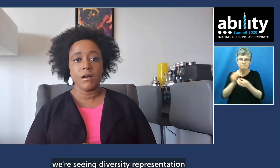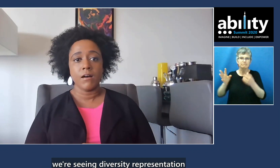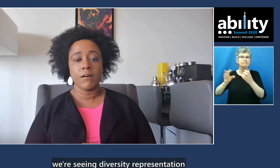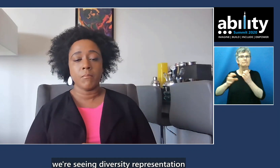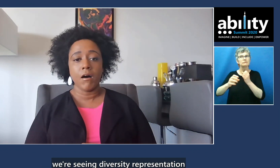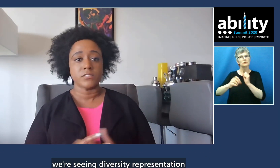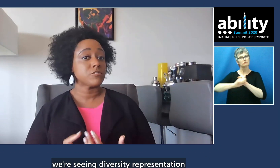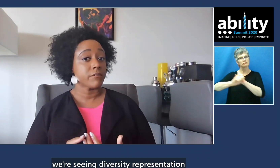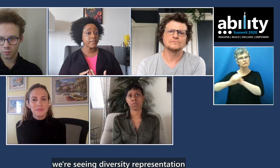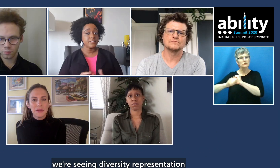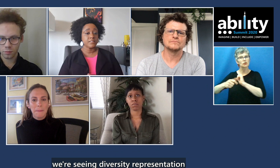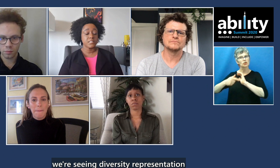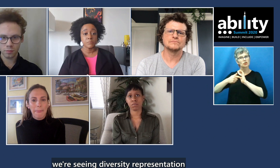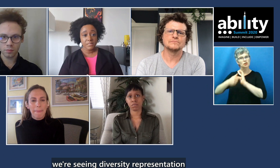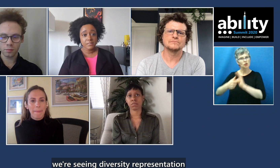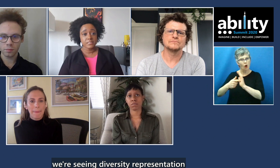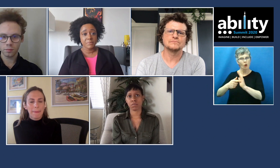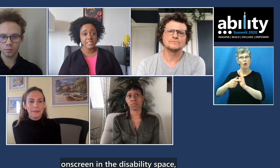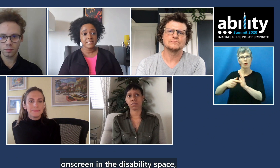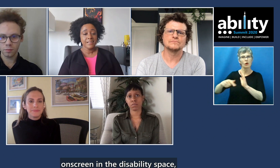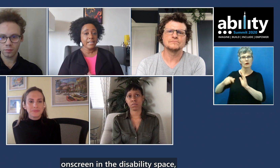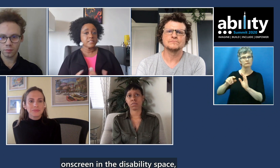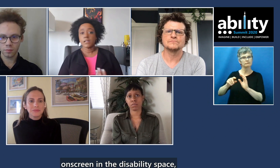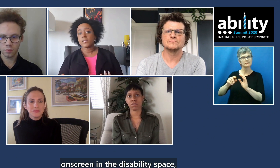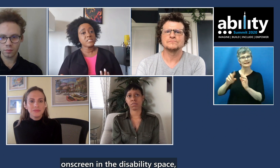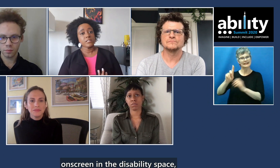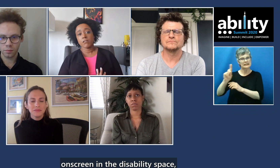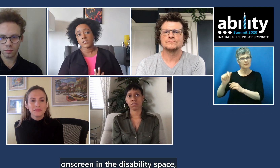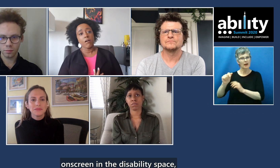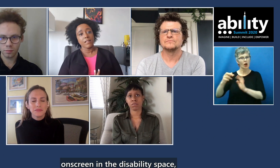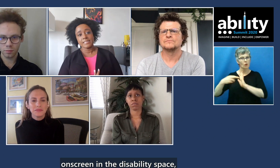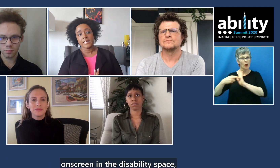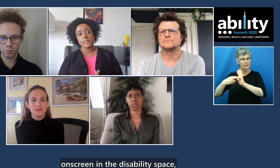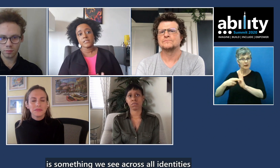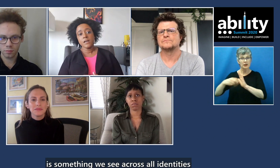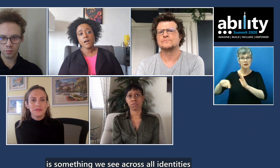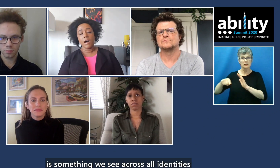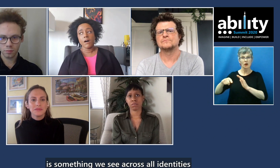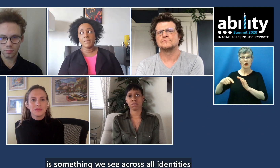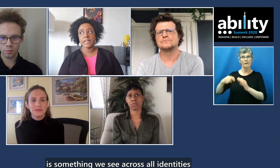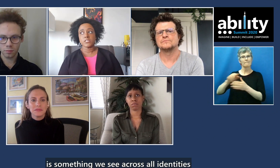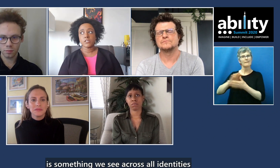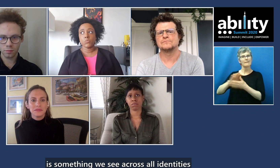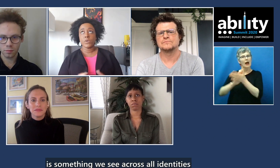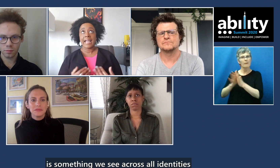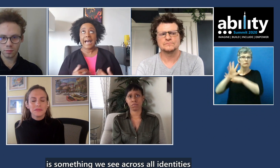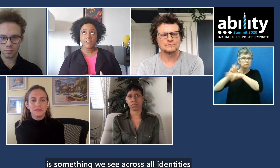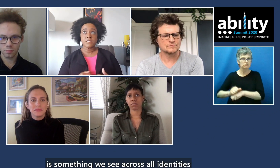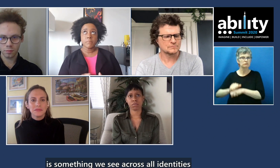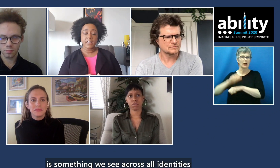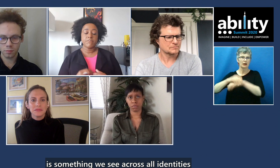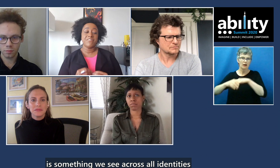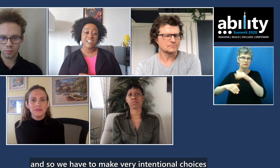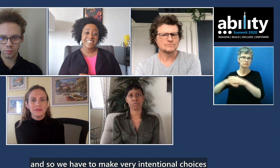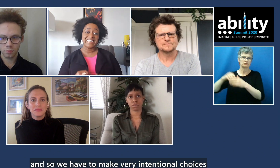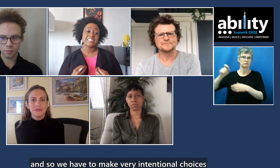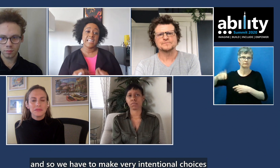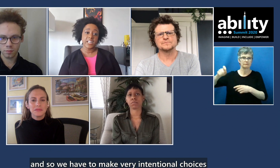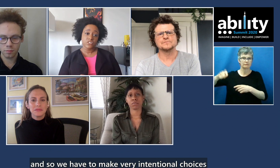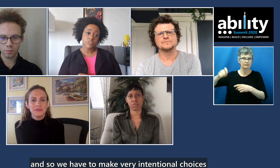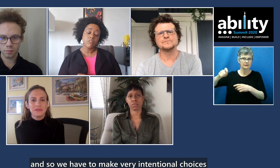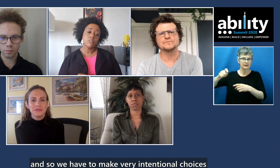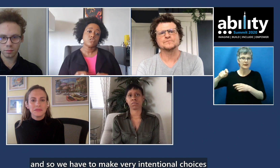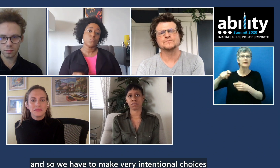representation on screen in the disability space is something we see across all identities. And so we have to make